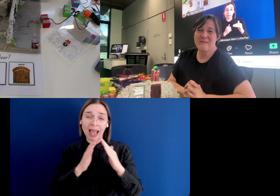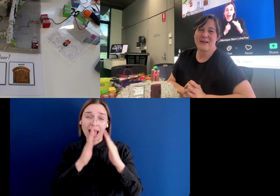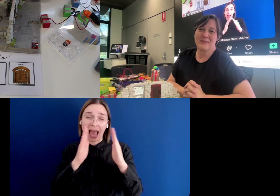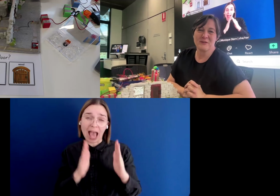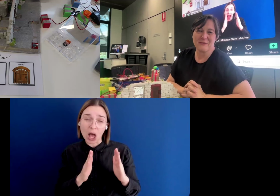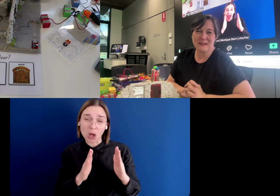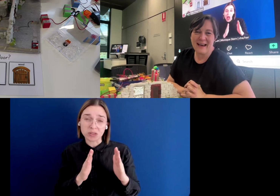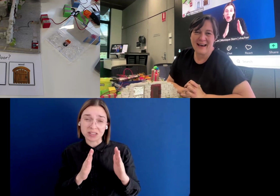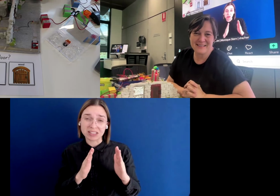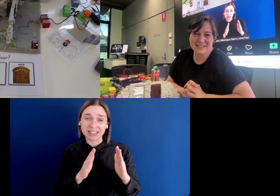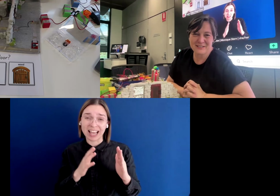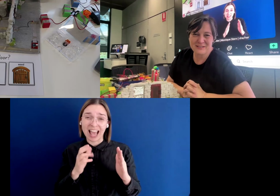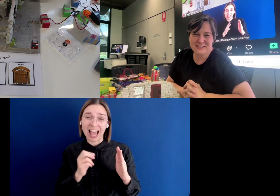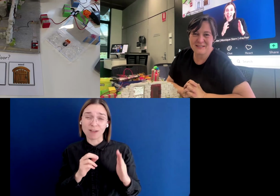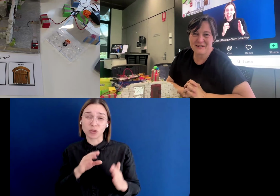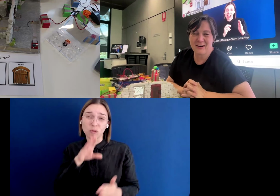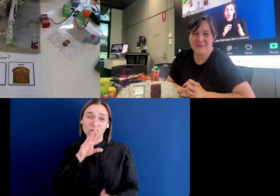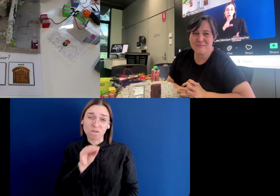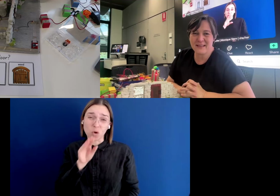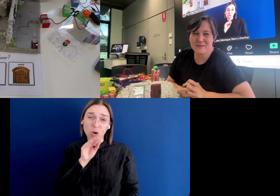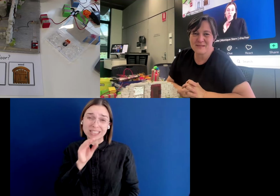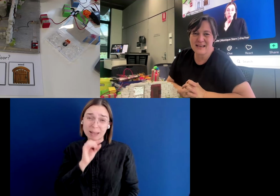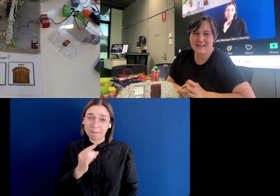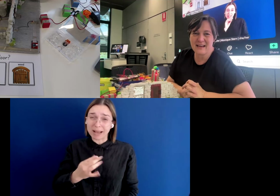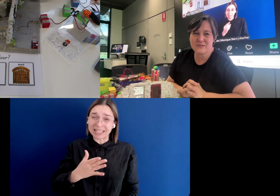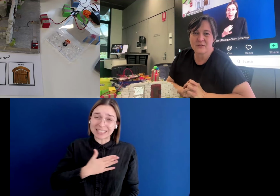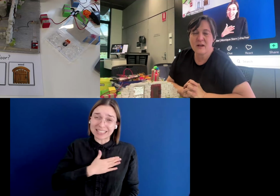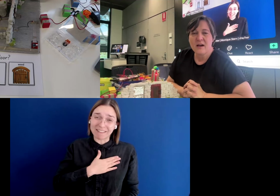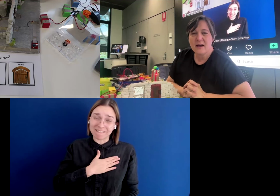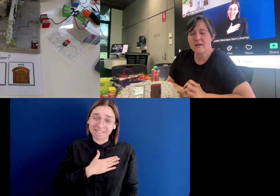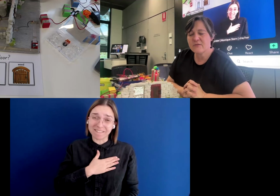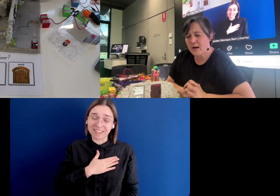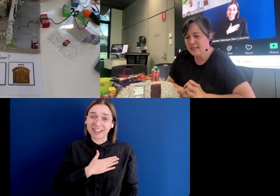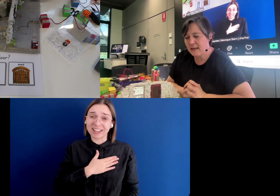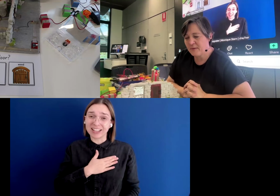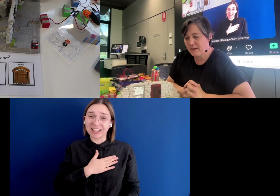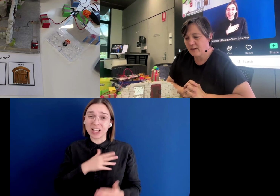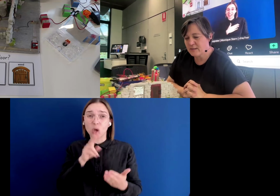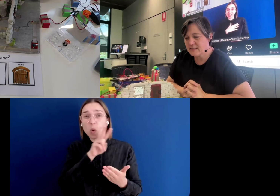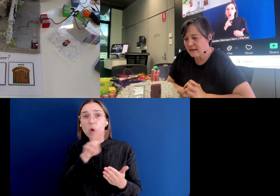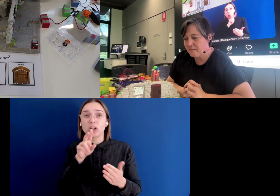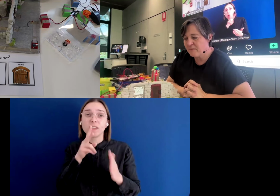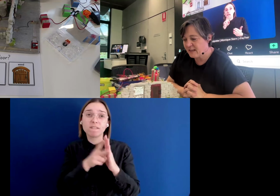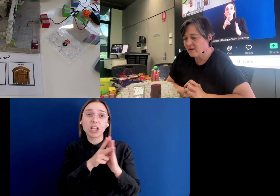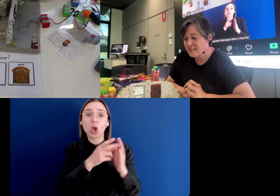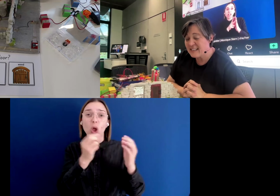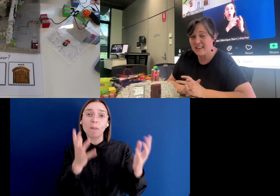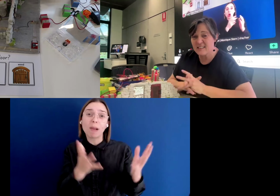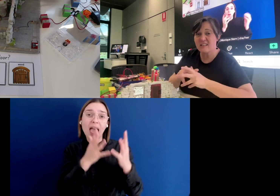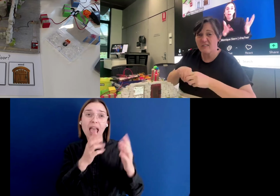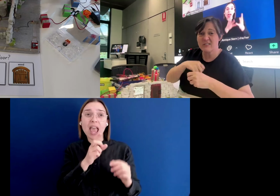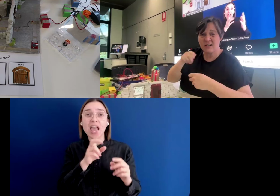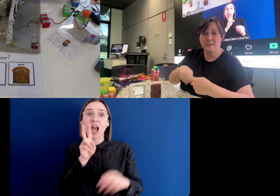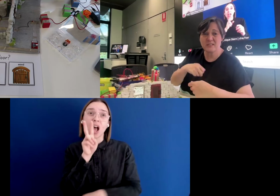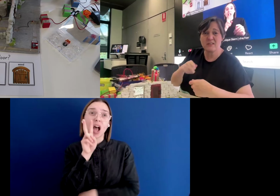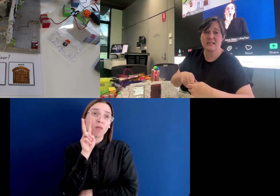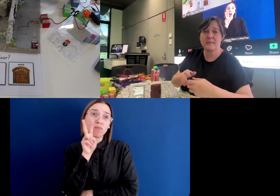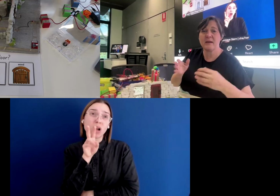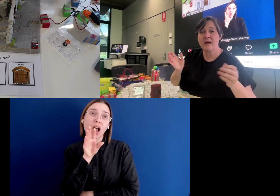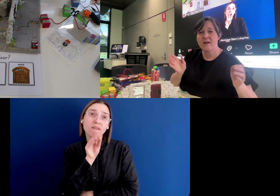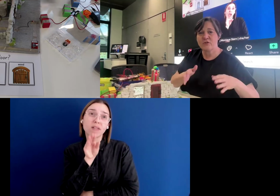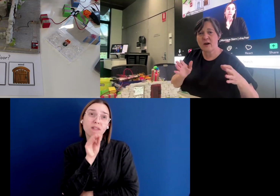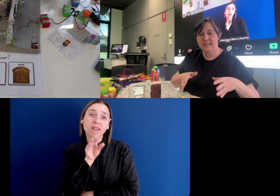Okay. I find them really, really hard to kind of make them sound natural. And I've tried to keep the videos, some videos, it takes a long time